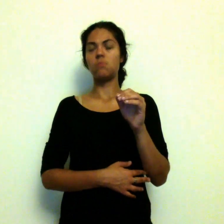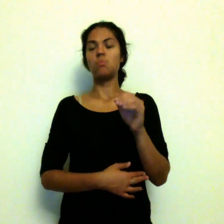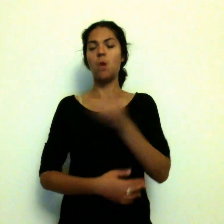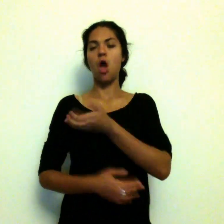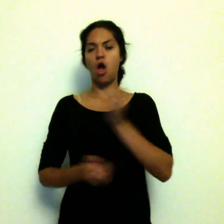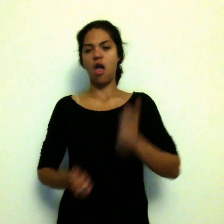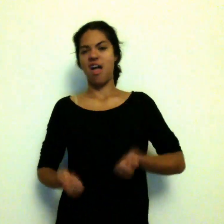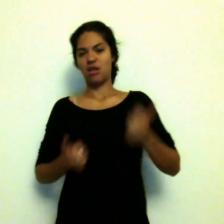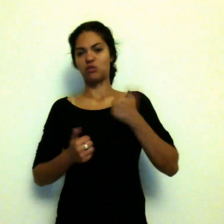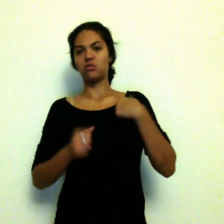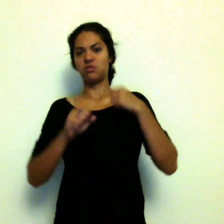at